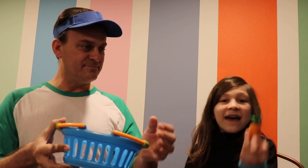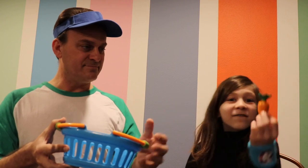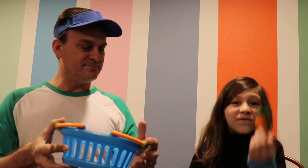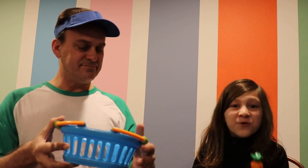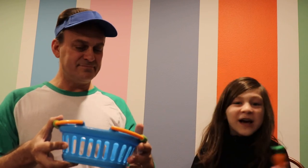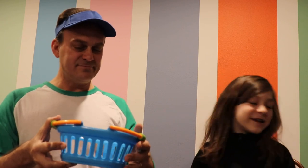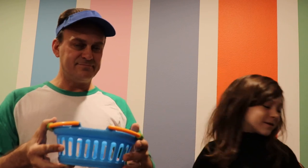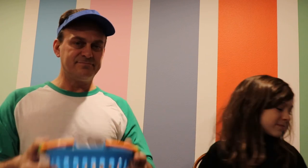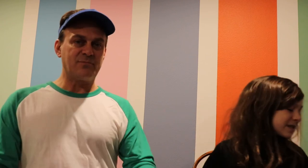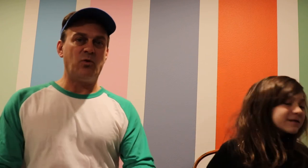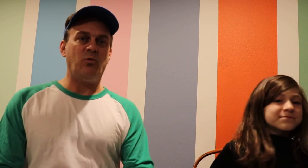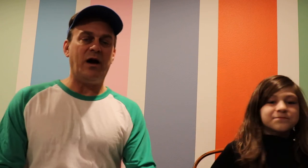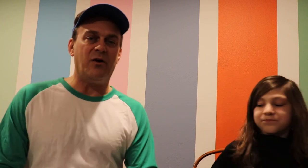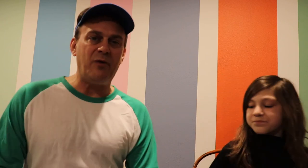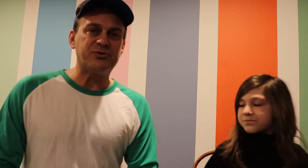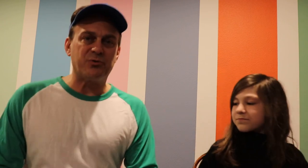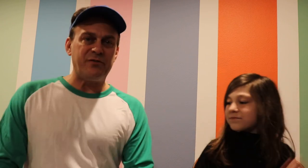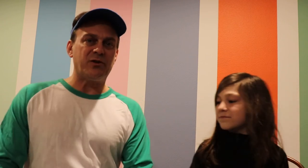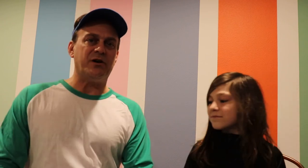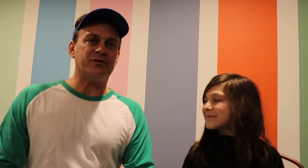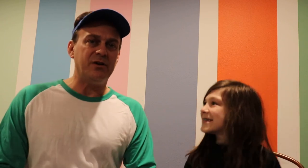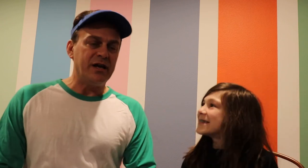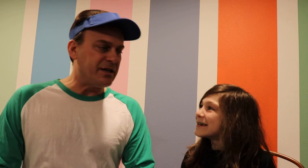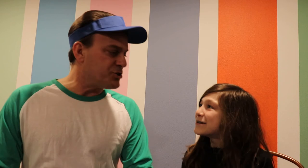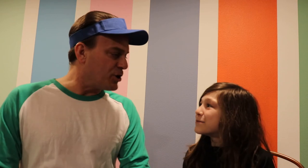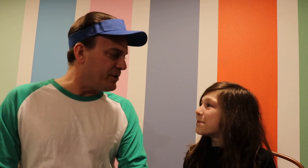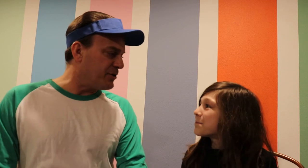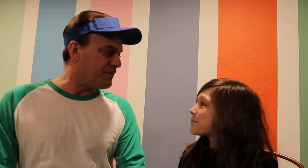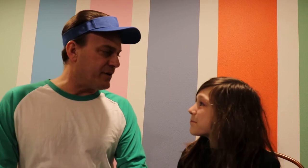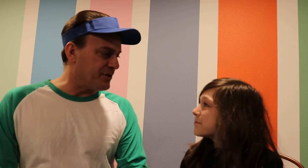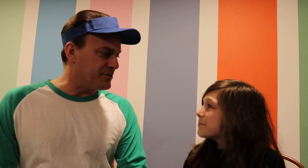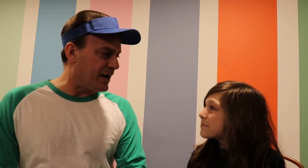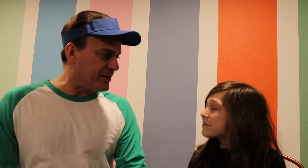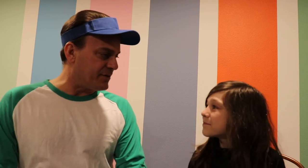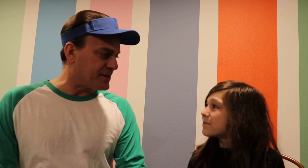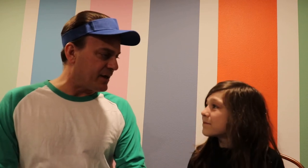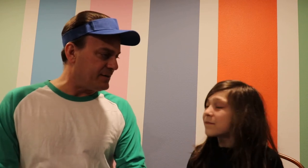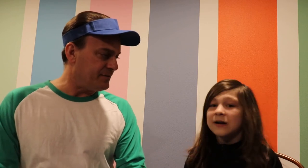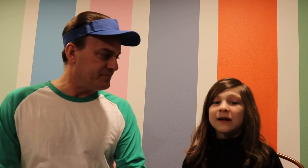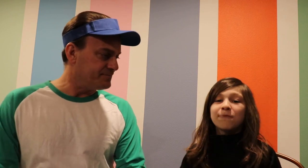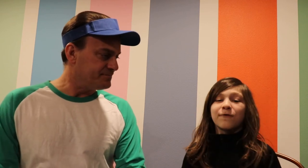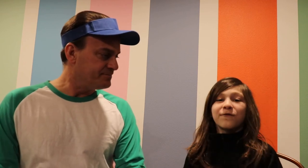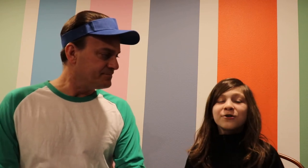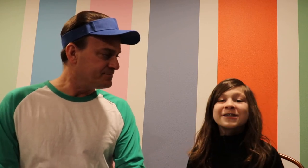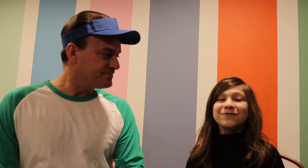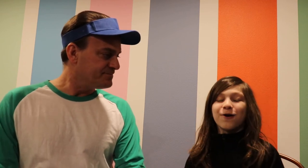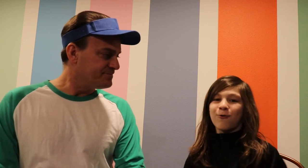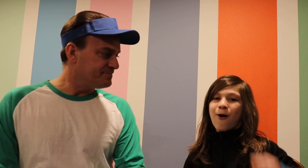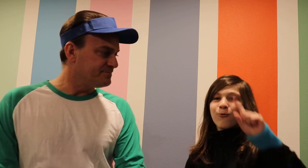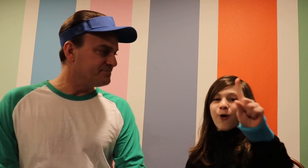5, 6, 7, 8, 9 food items. Wow, that was terrific, Winter. Can you show me on your fingers how you count to 9? Well, first you go